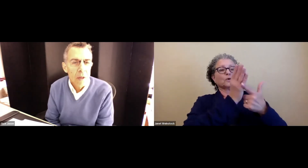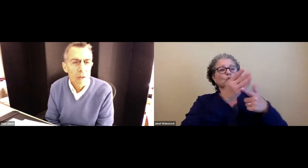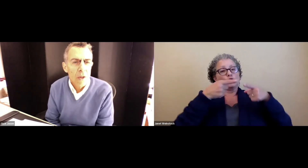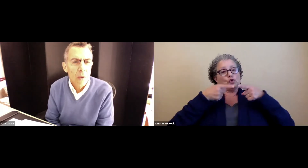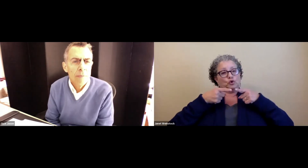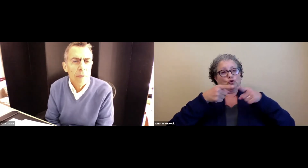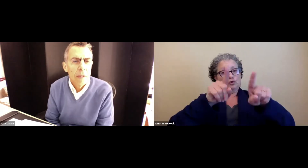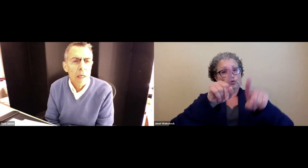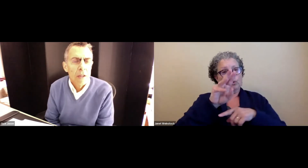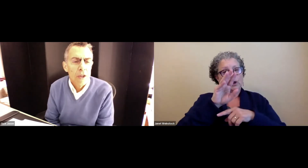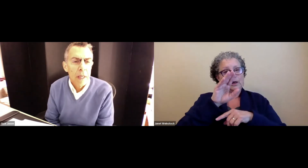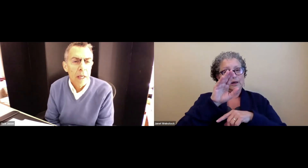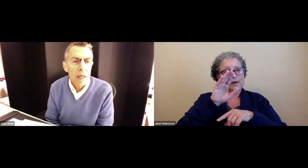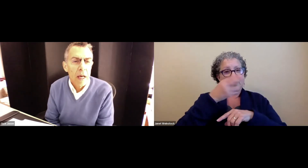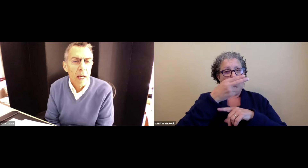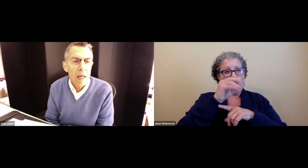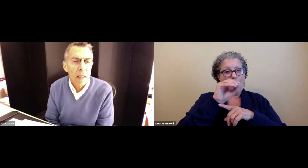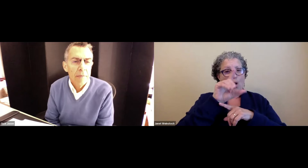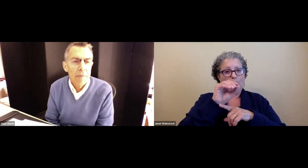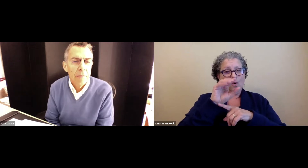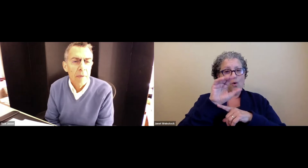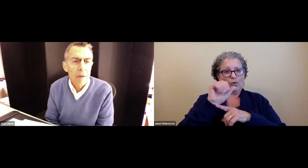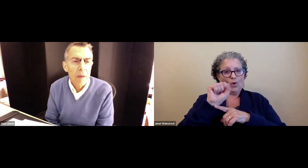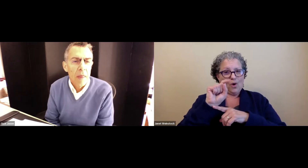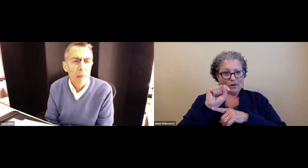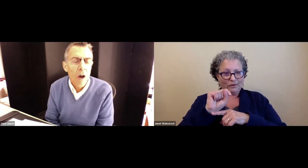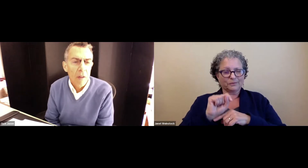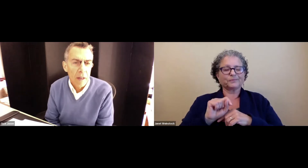So during the Holocaust,